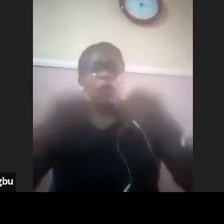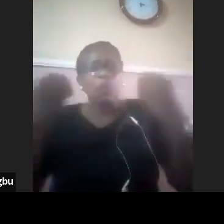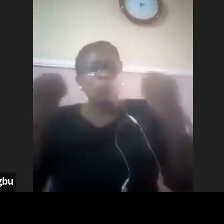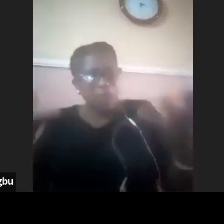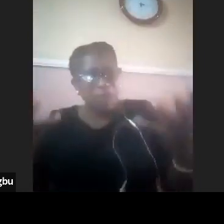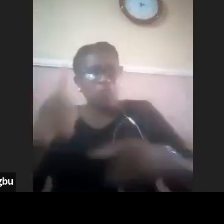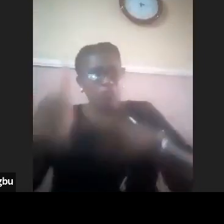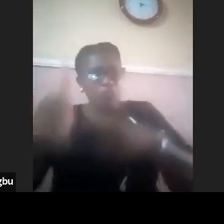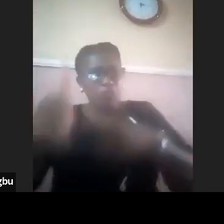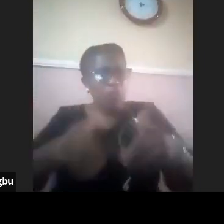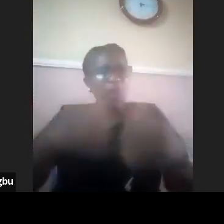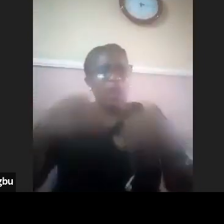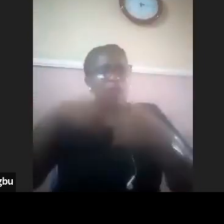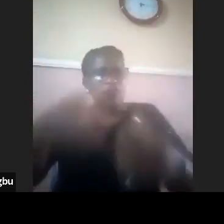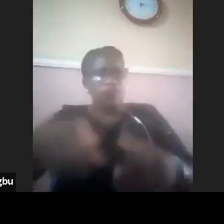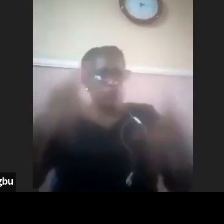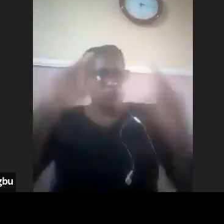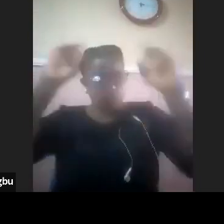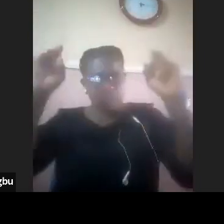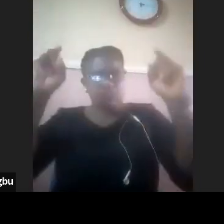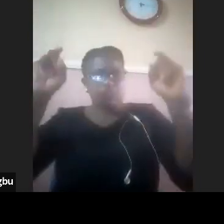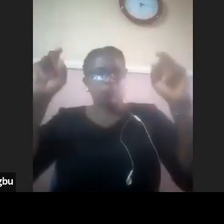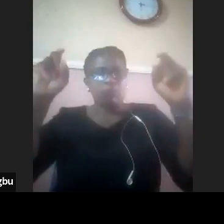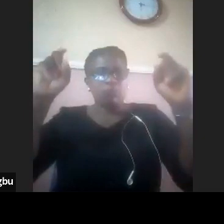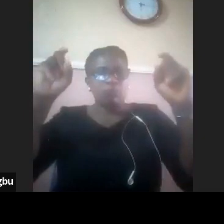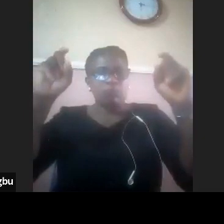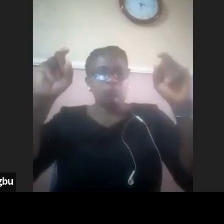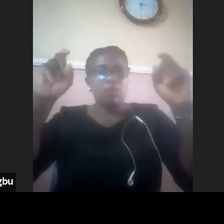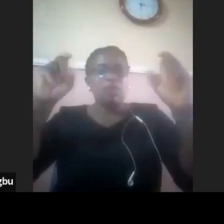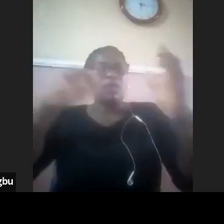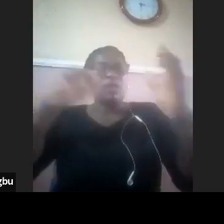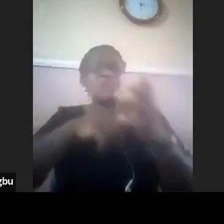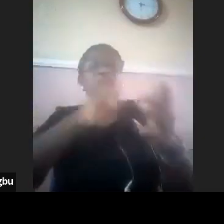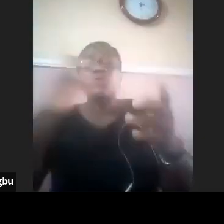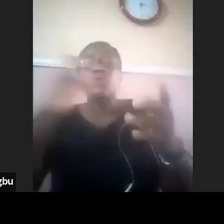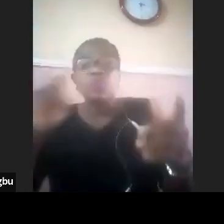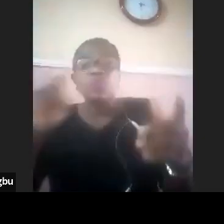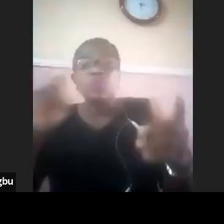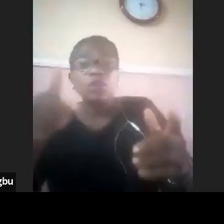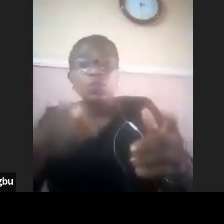give the methods in details of what you want to do. That's how it's measured.